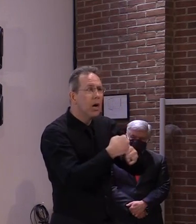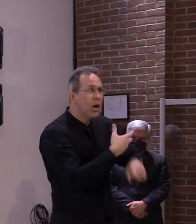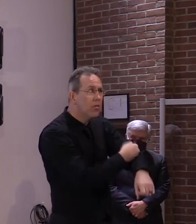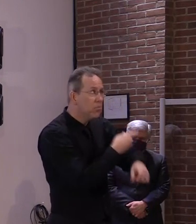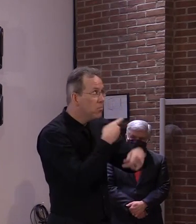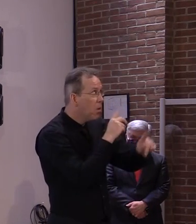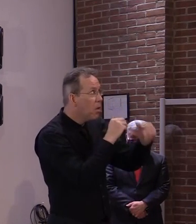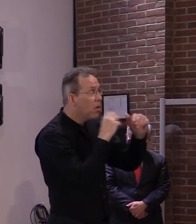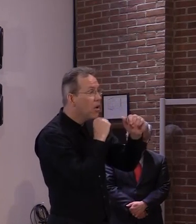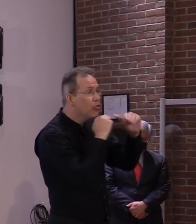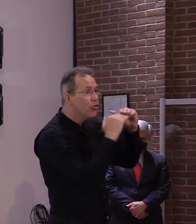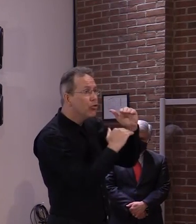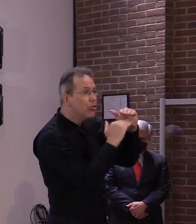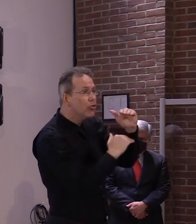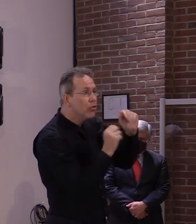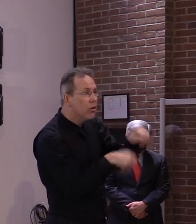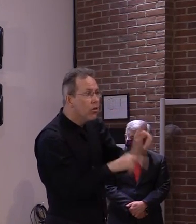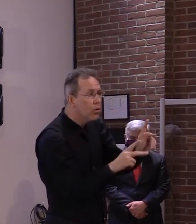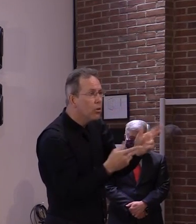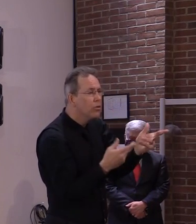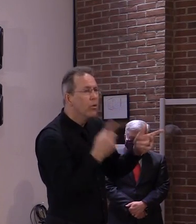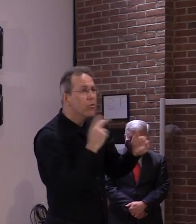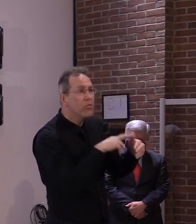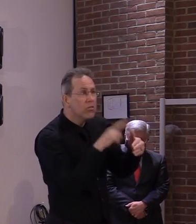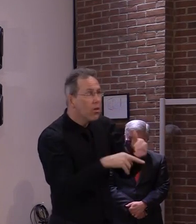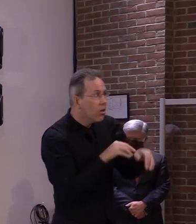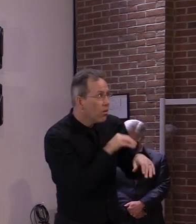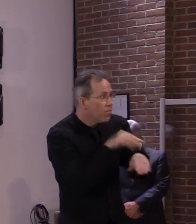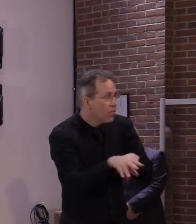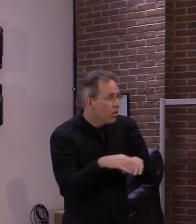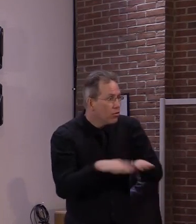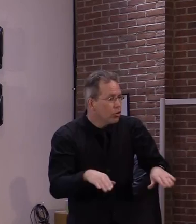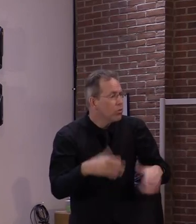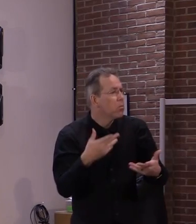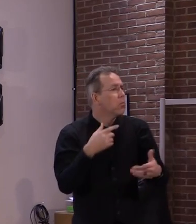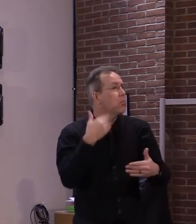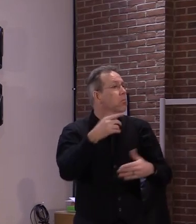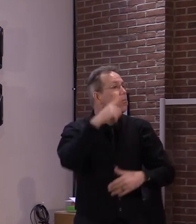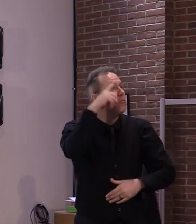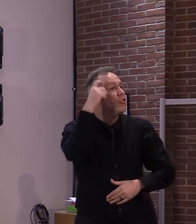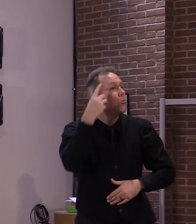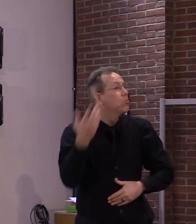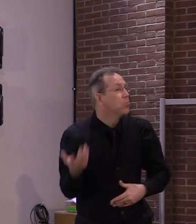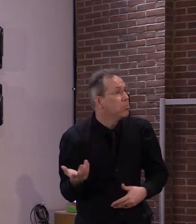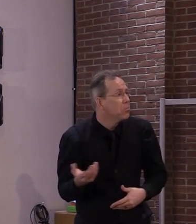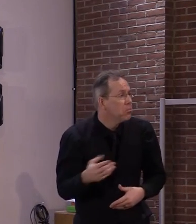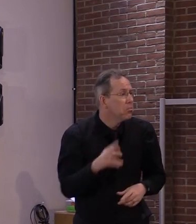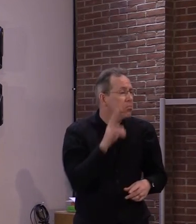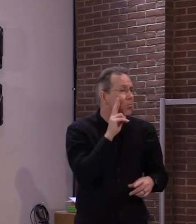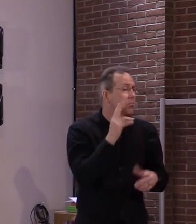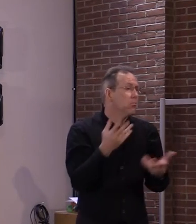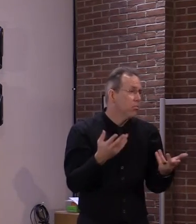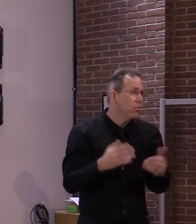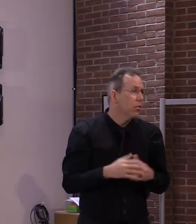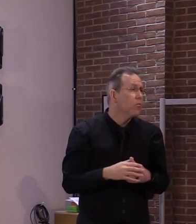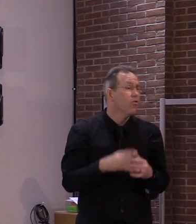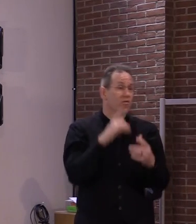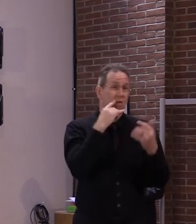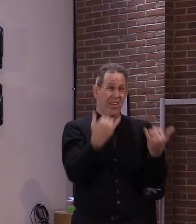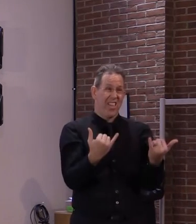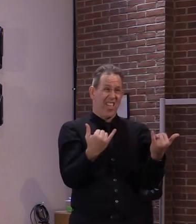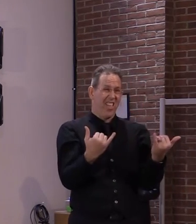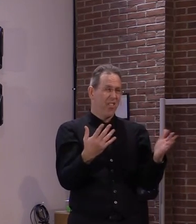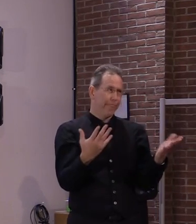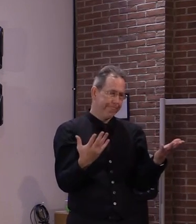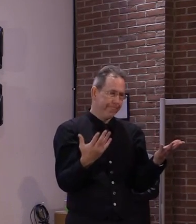summer. I don't want to really predict. But for the foreseeable future, I think what you advised would